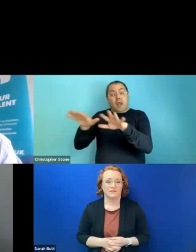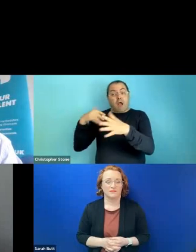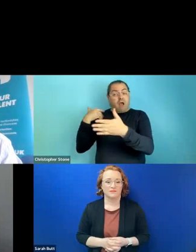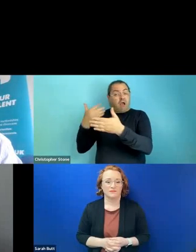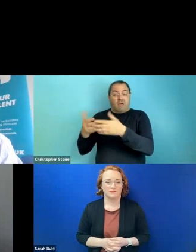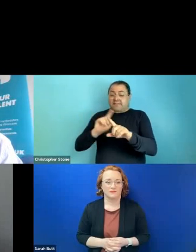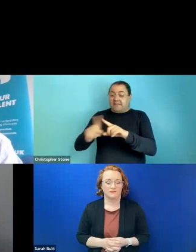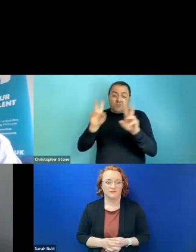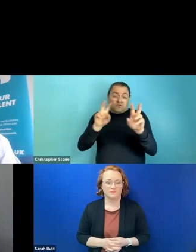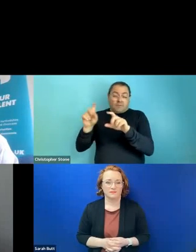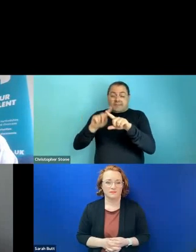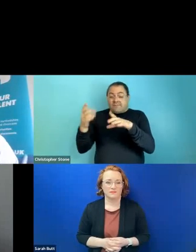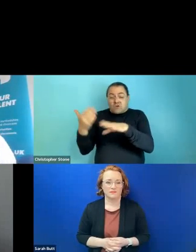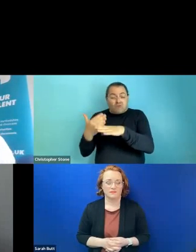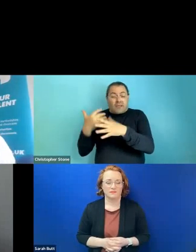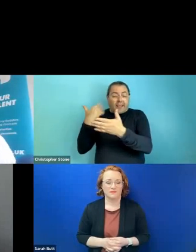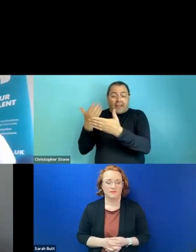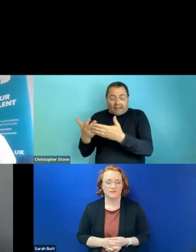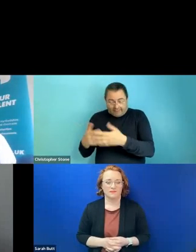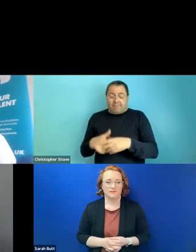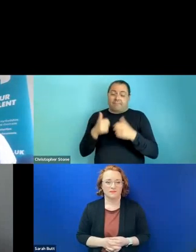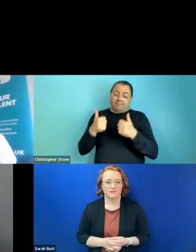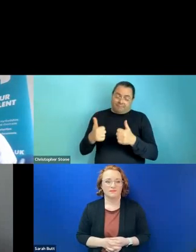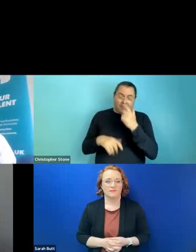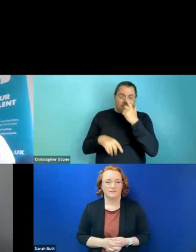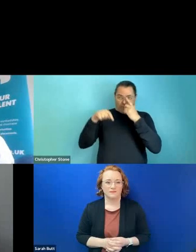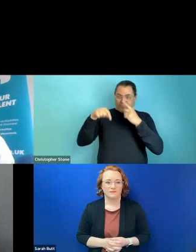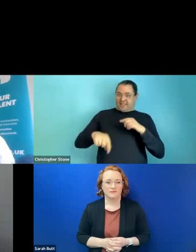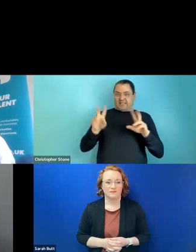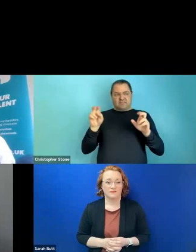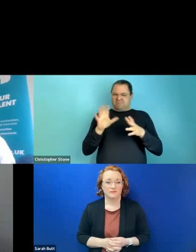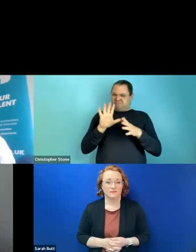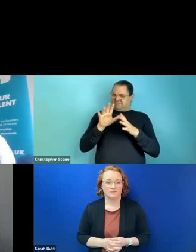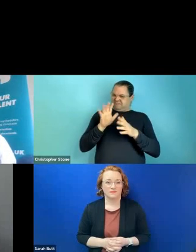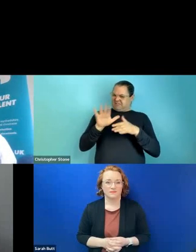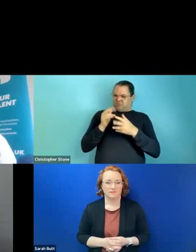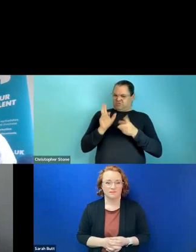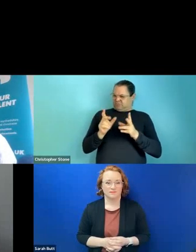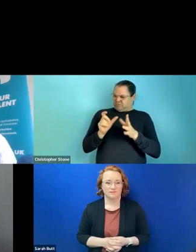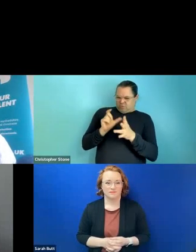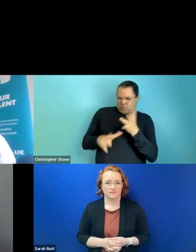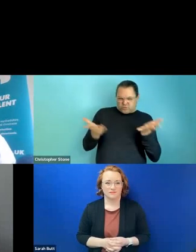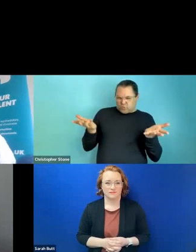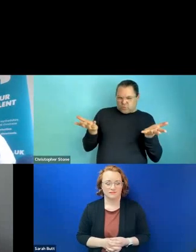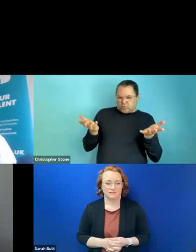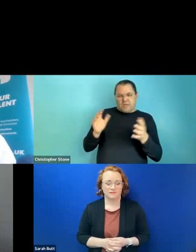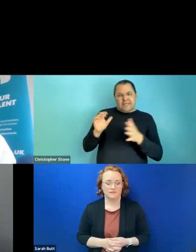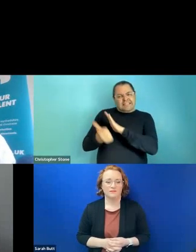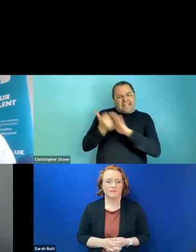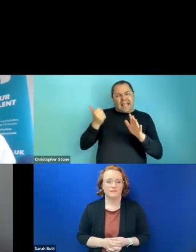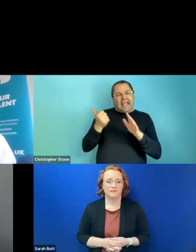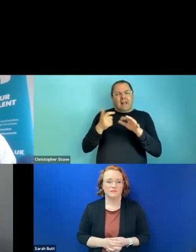of different subjects. So in this webinar, we're going to find out, well, what does an interpreter actually do? What sorts of skills, qualities